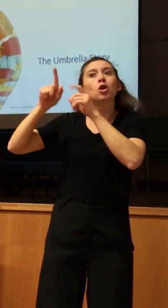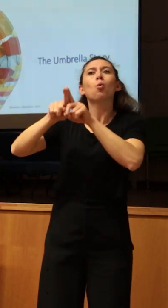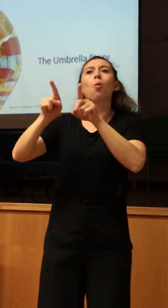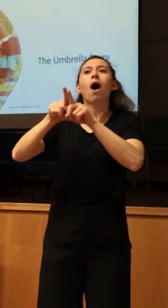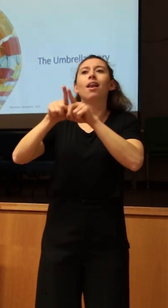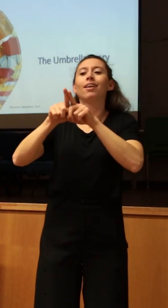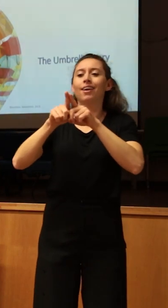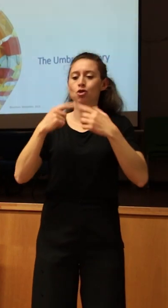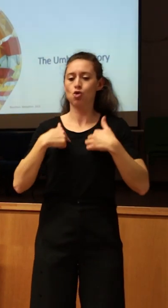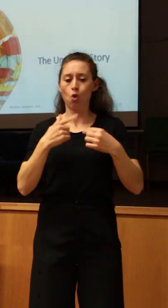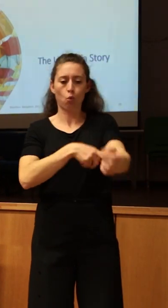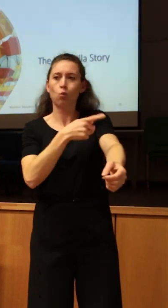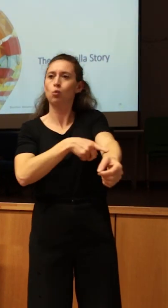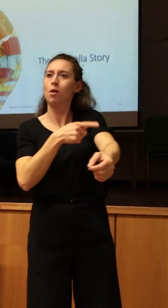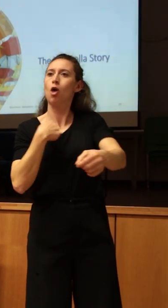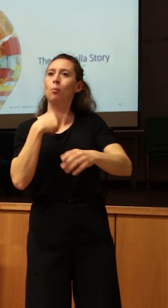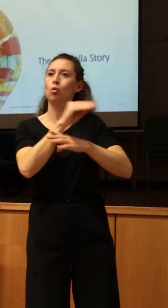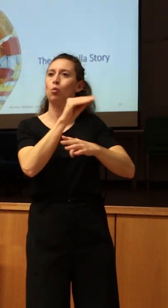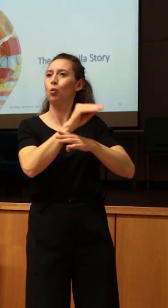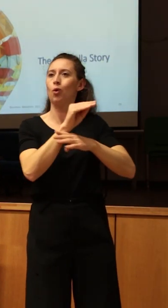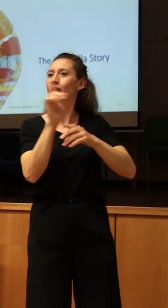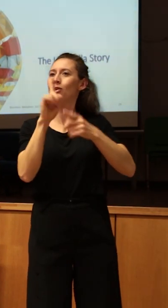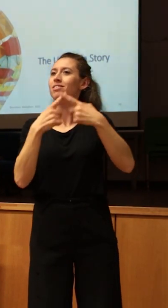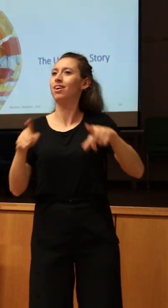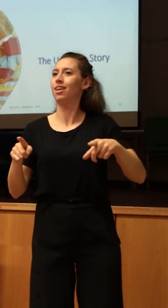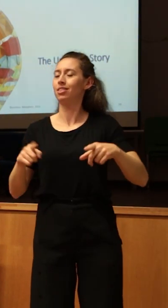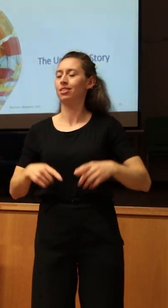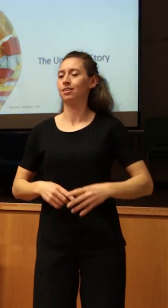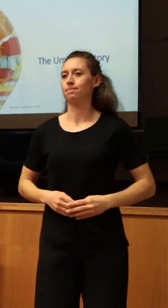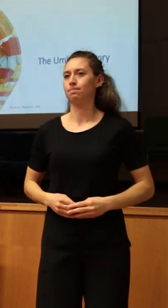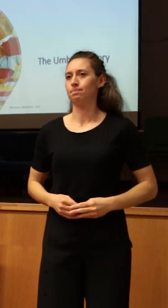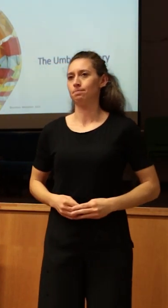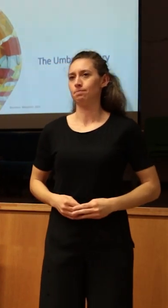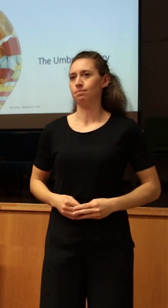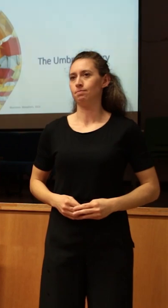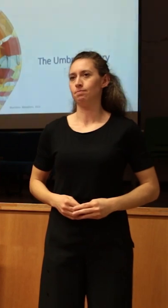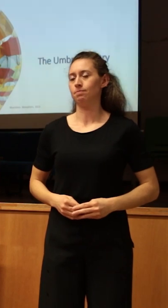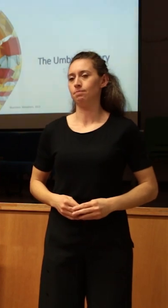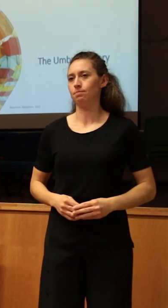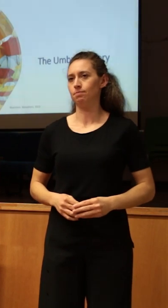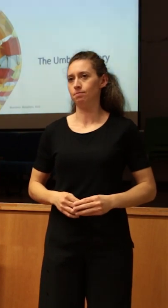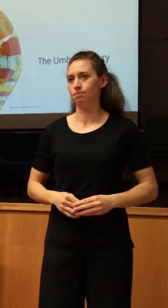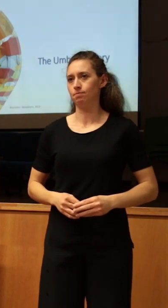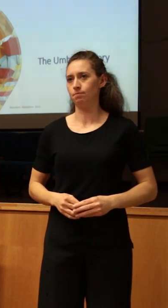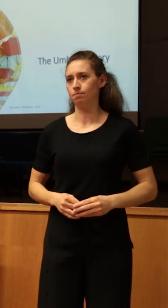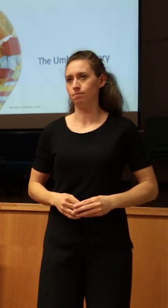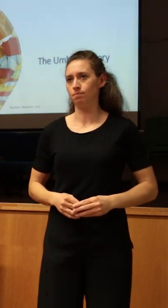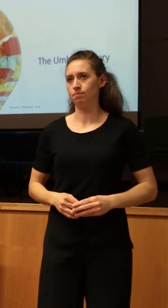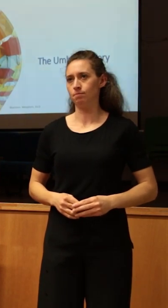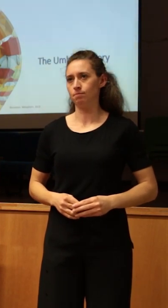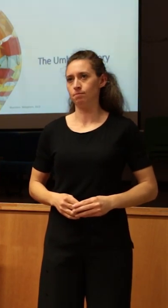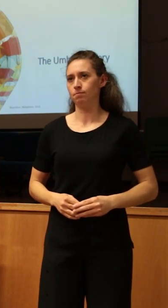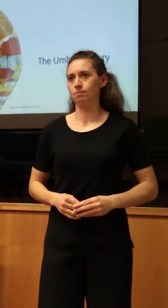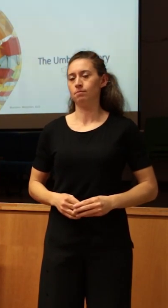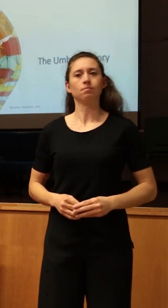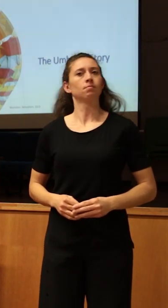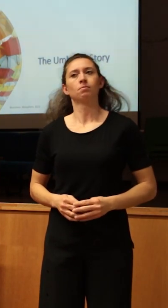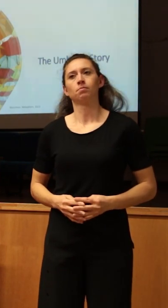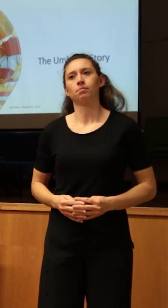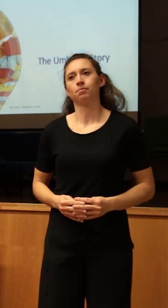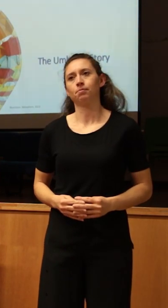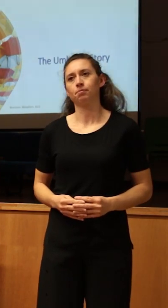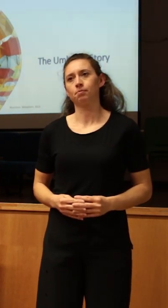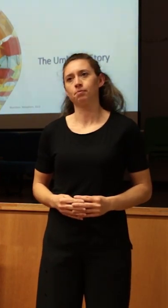esa cultura. Because for non-native speakers, and I'm not a native speaker. I'm not a native English speaker myself, so I speak from